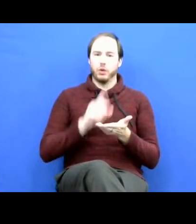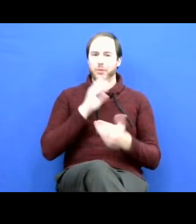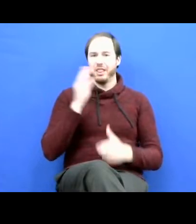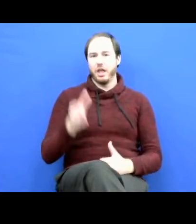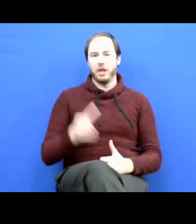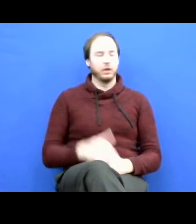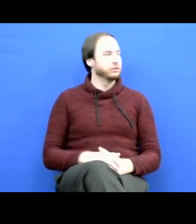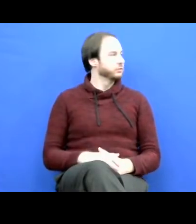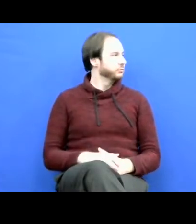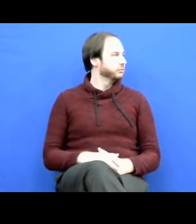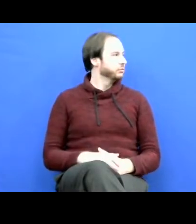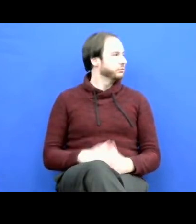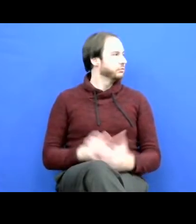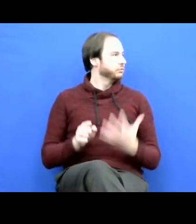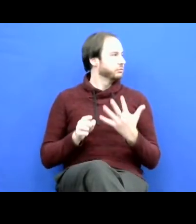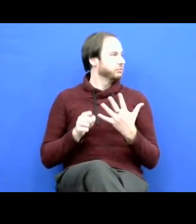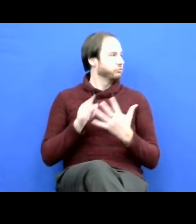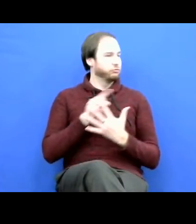Anything else?